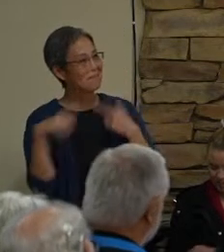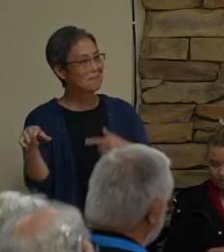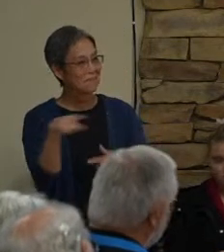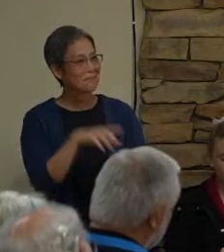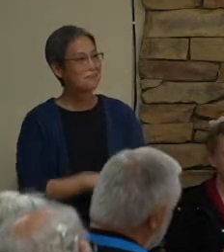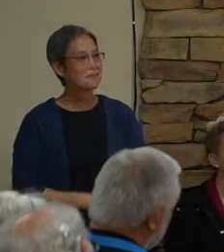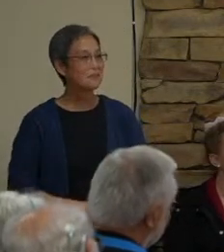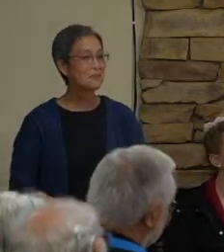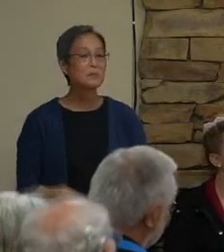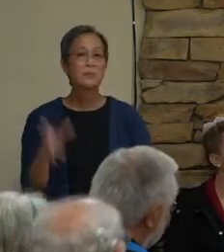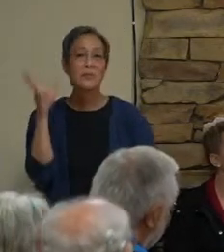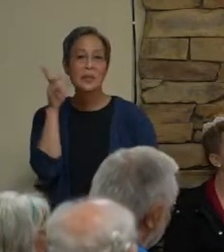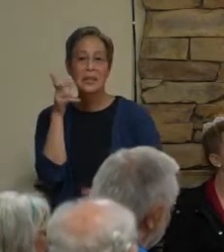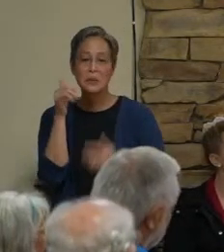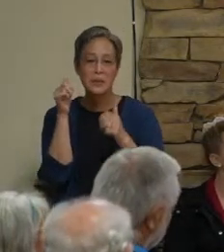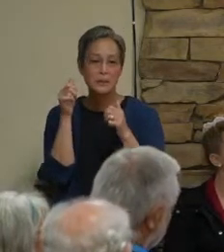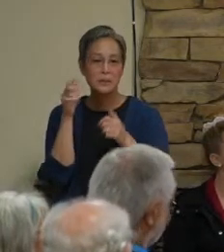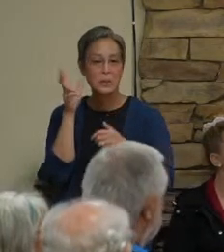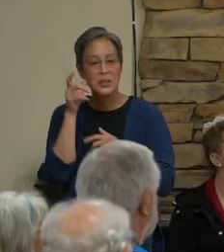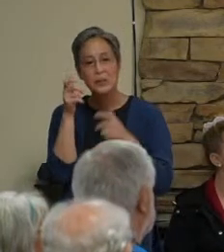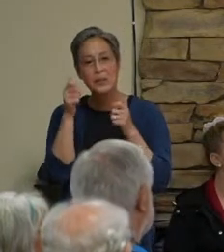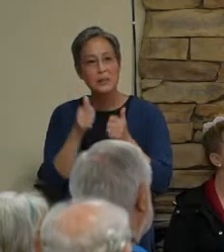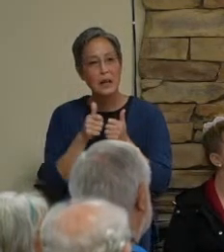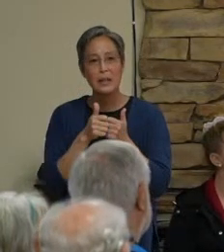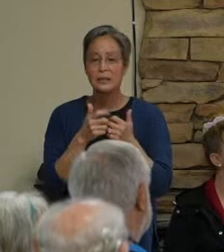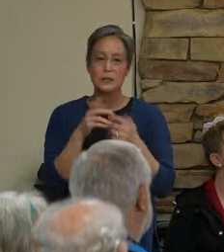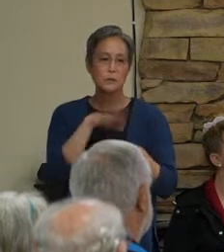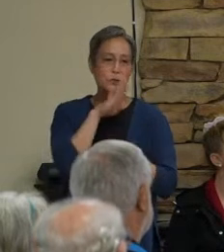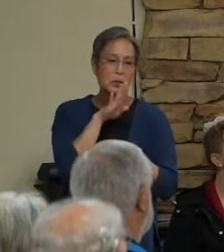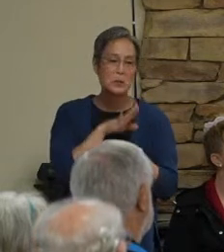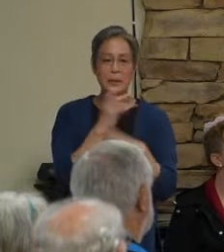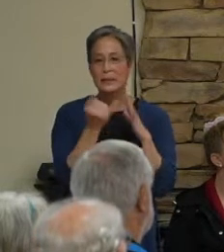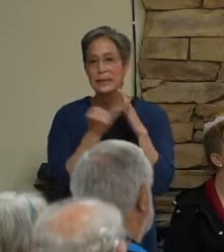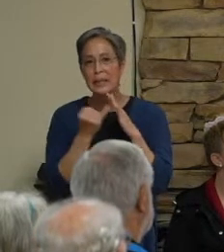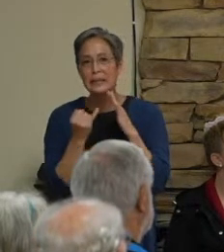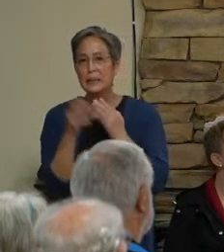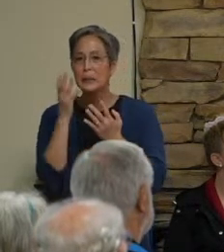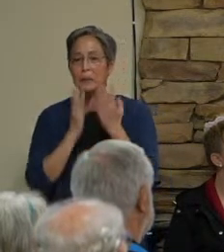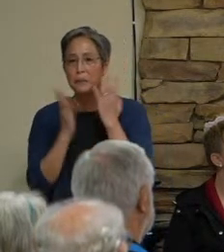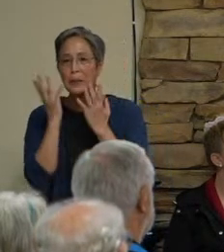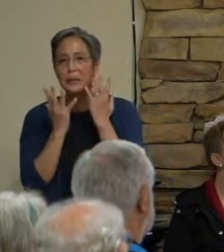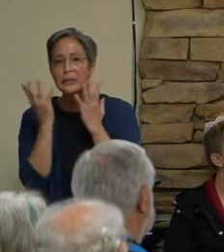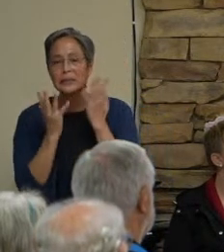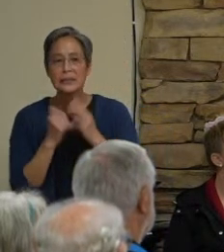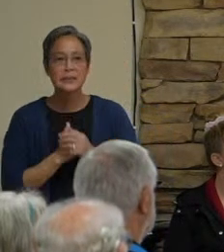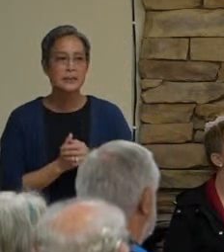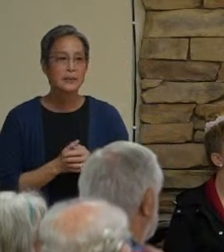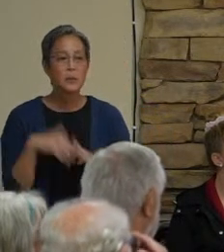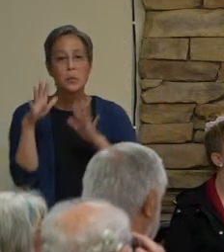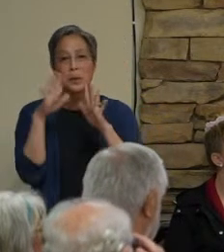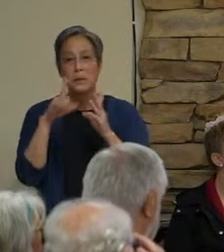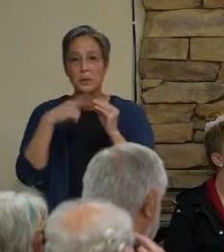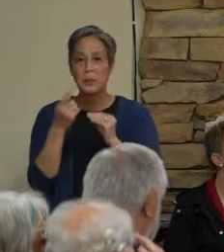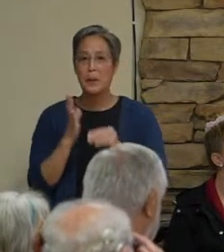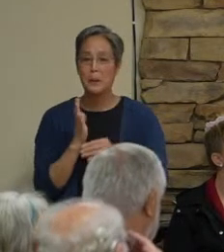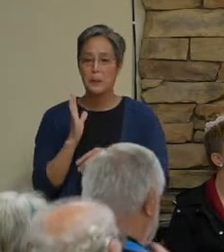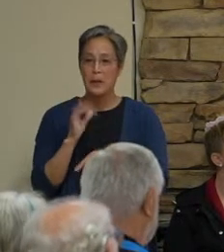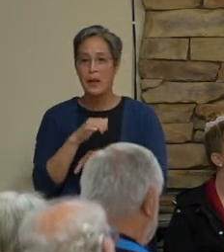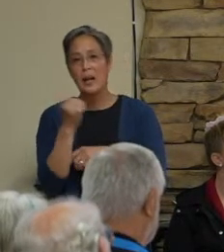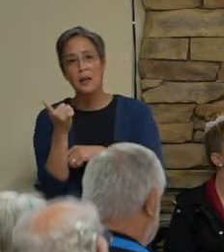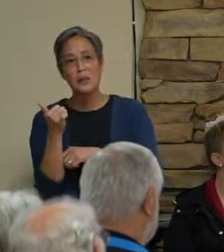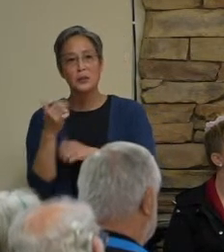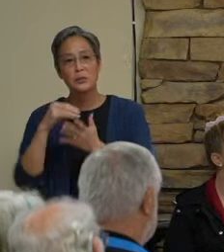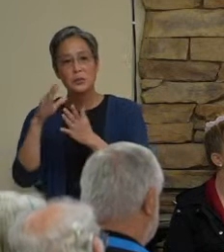though. Hearing loss is isolating, frustrating, embarrassing, and fear-inducing. The wonderful thing about my classmates is they